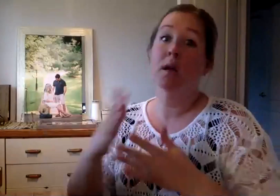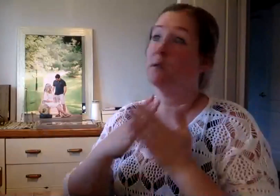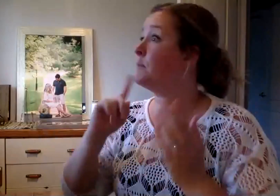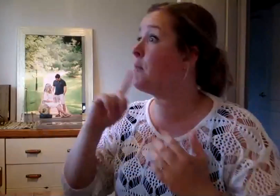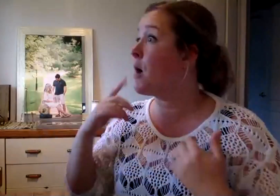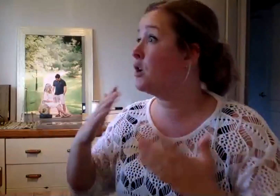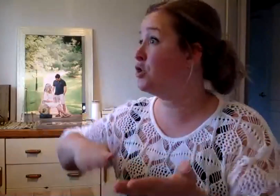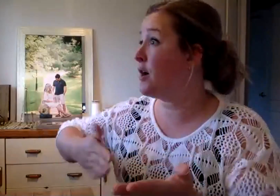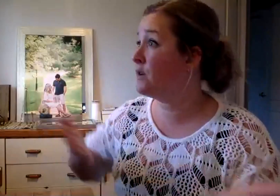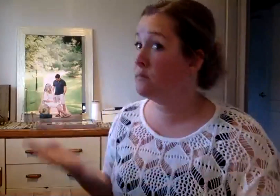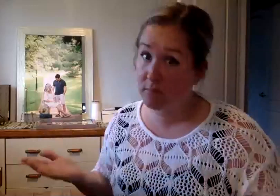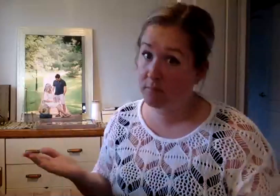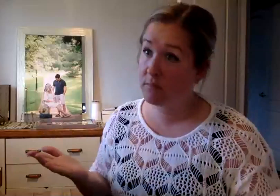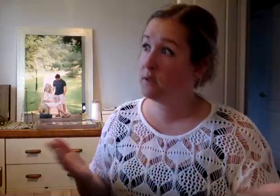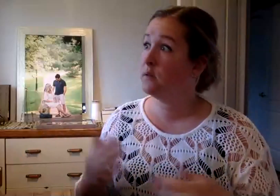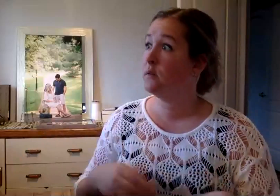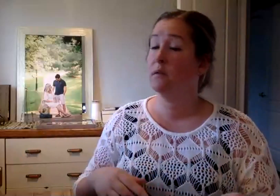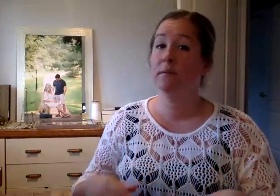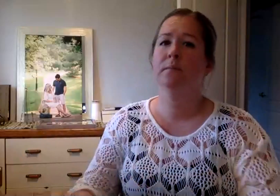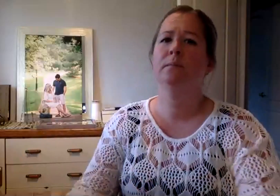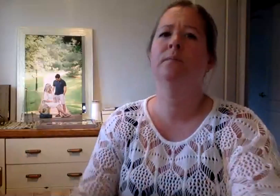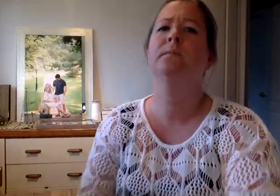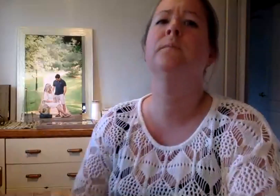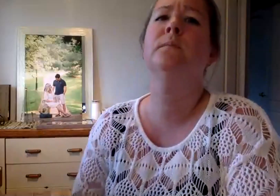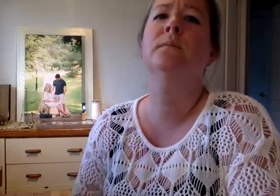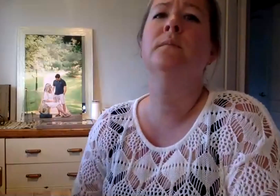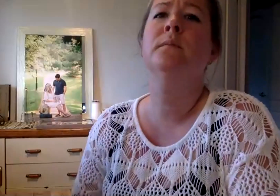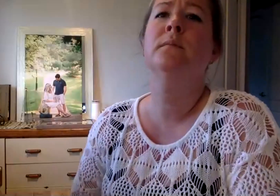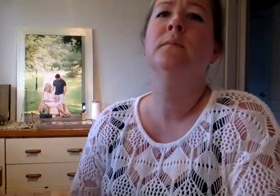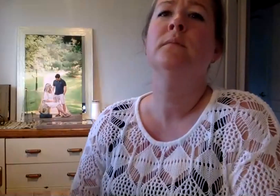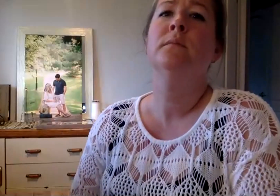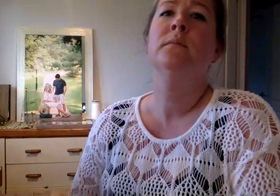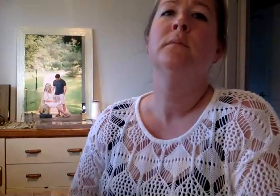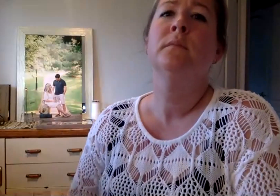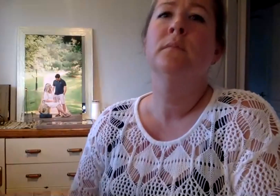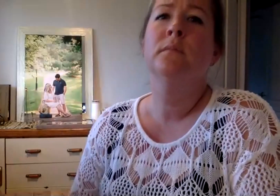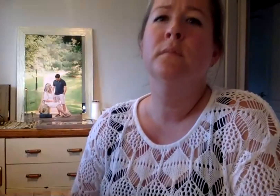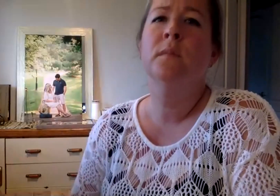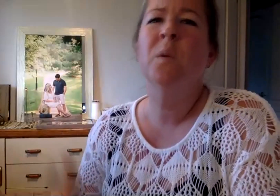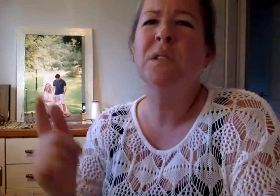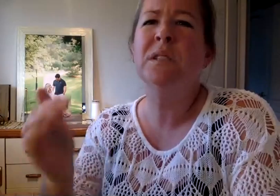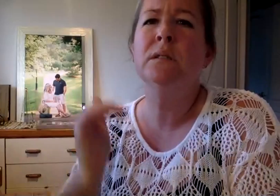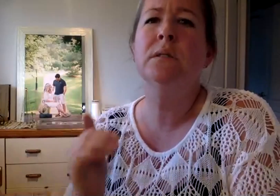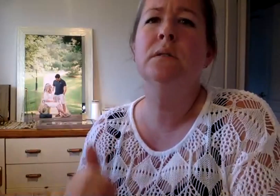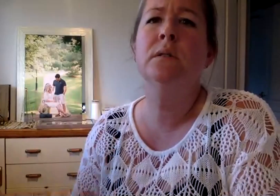walk around. But there's a lot of deaf people there, like professionals, a lot of deaf professionals that